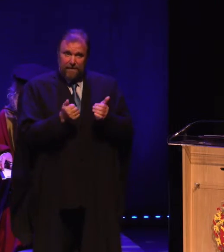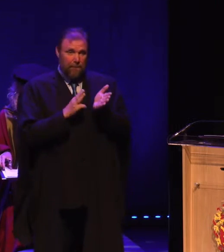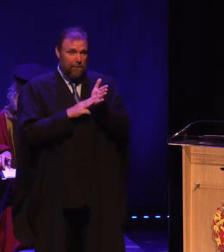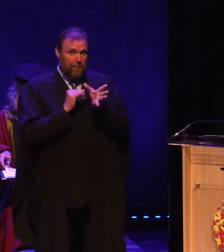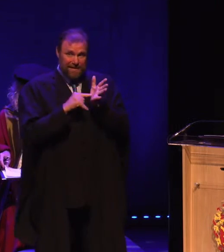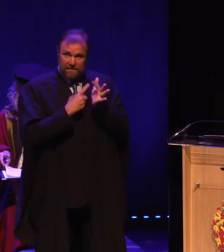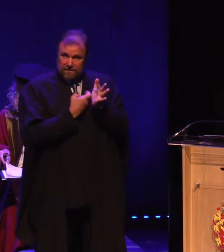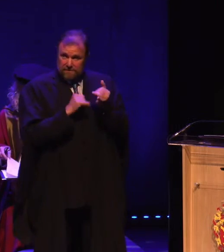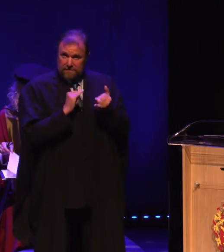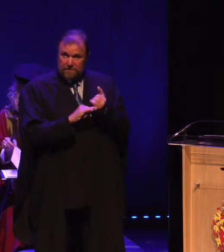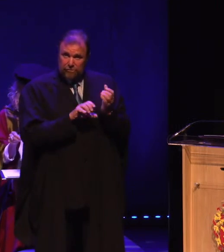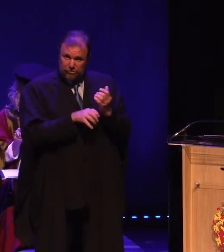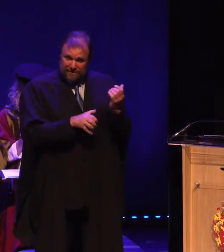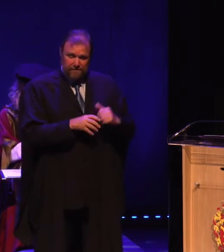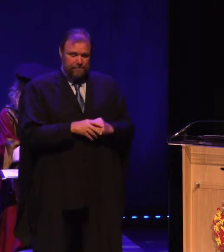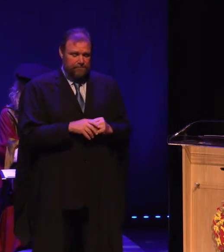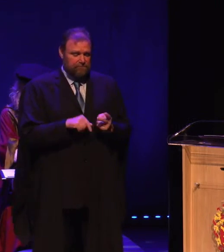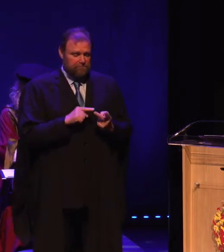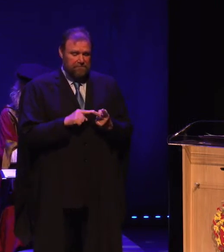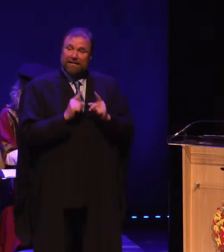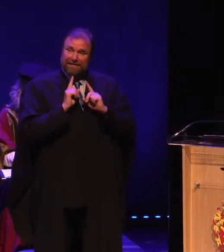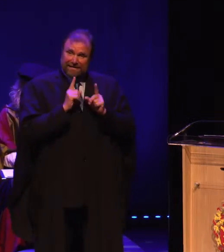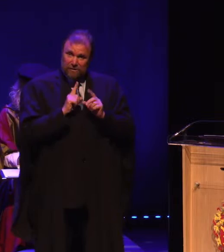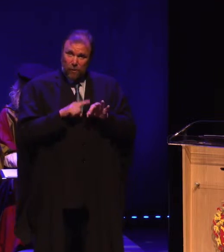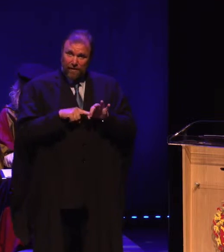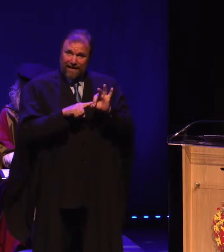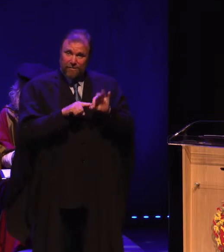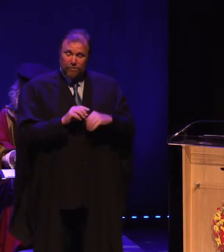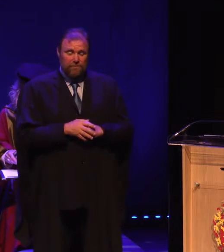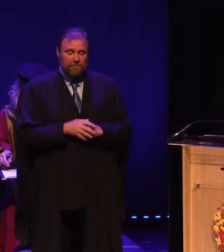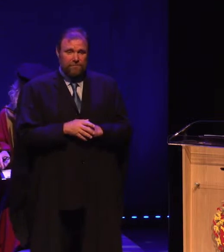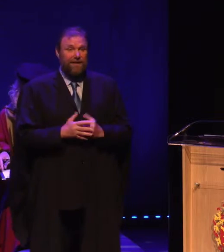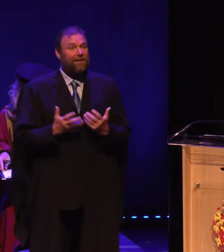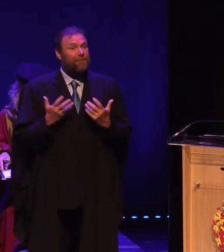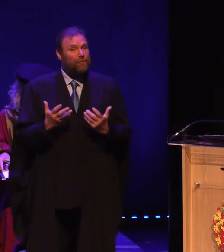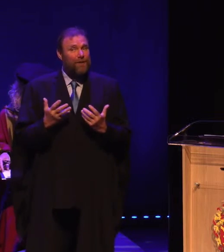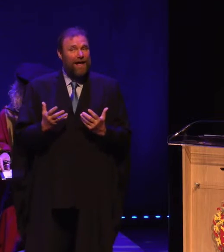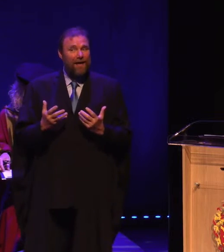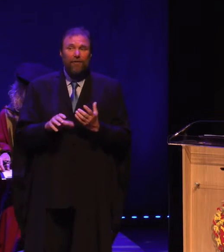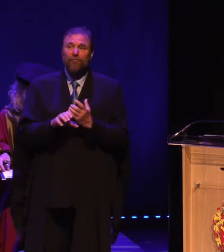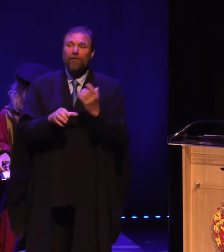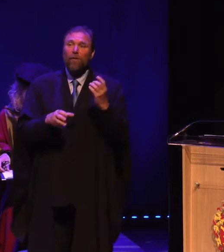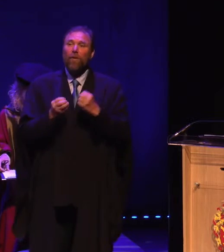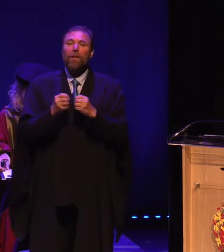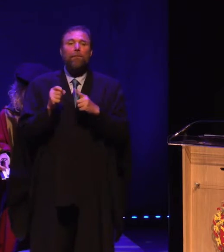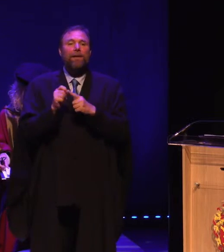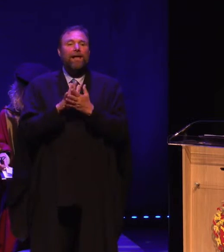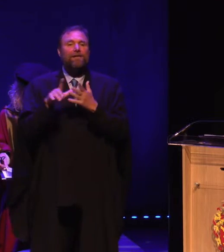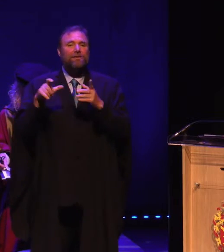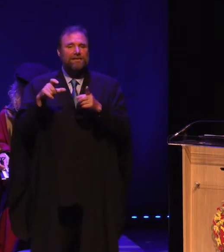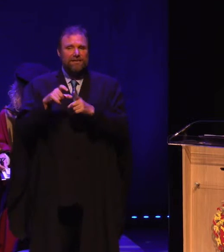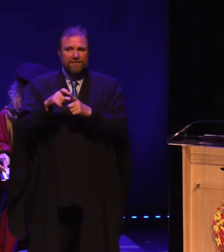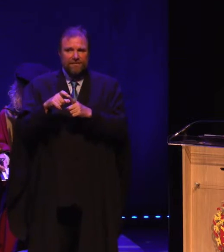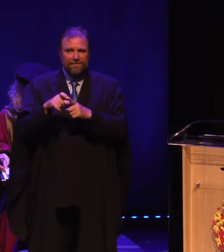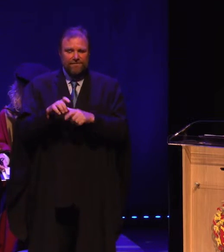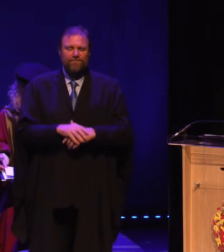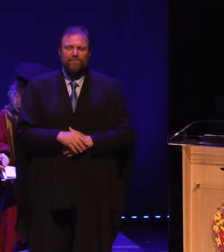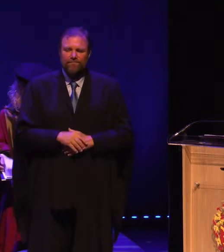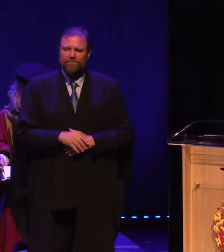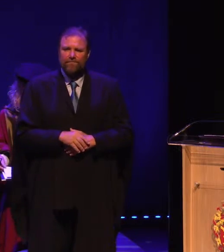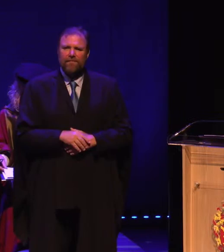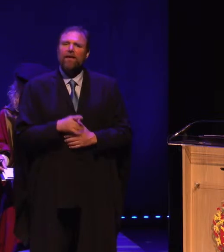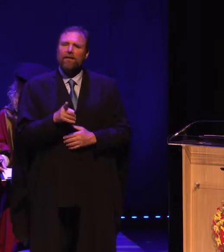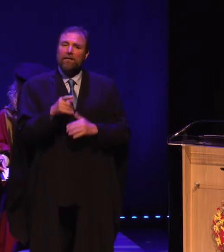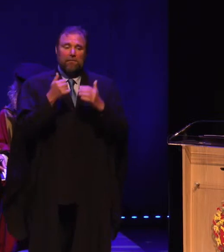degree, a teaching qualification, and today he'll graduate with a PhD. He secured